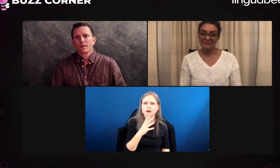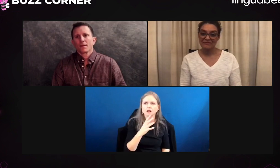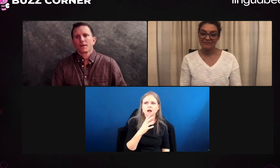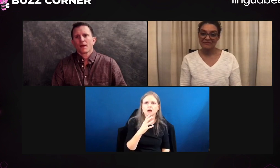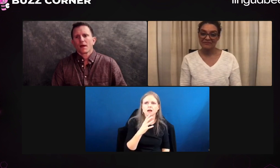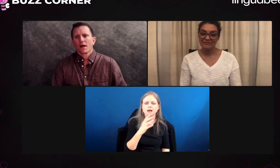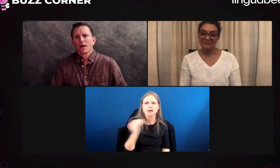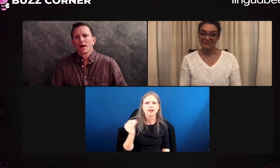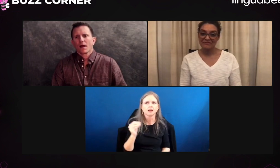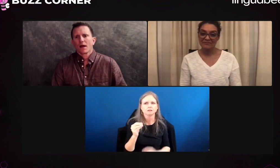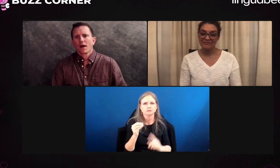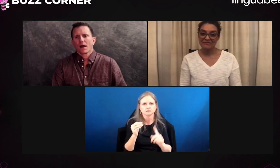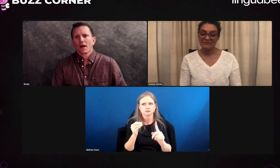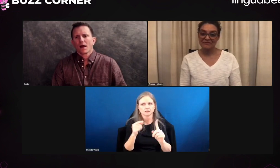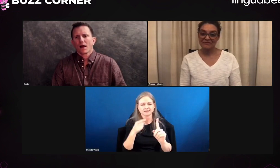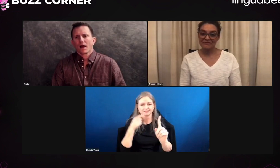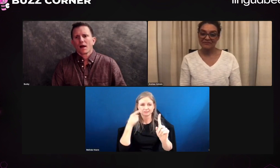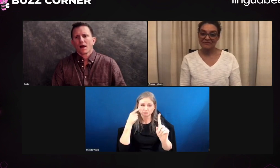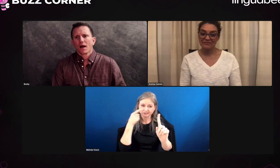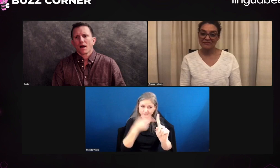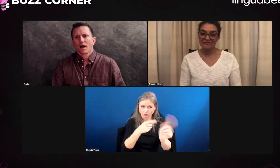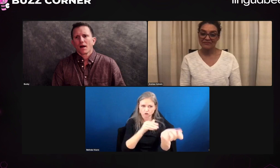a problem with